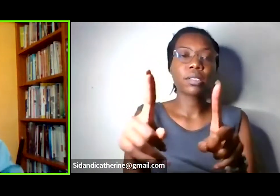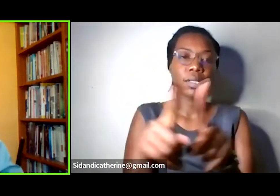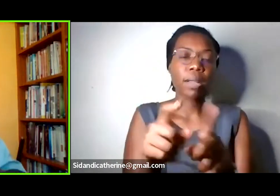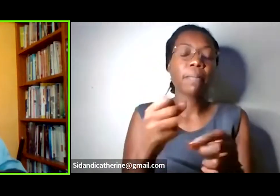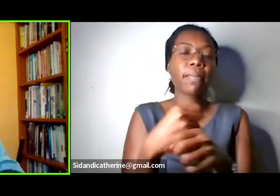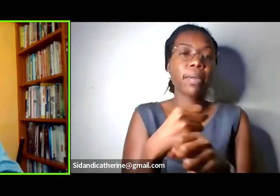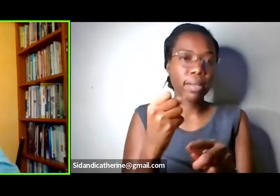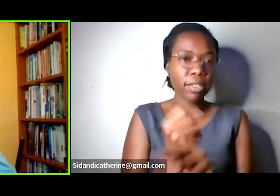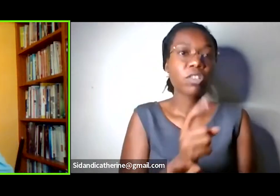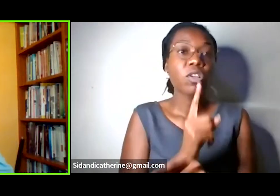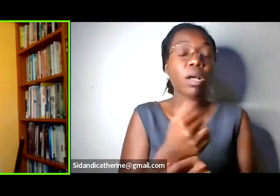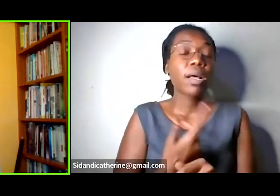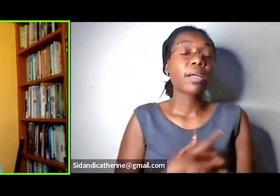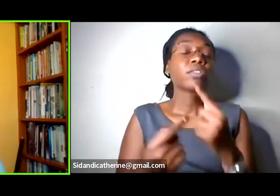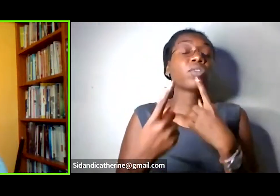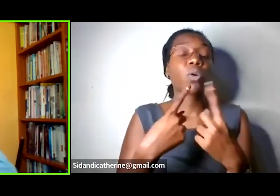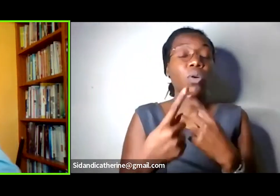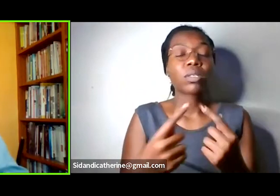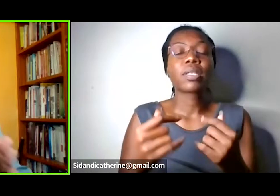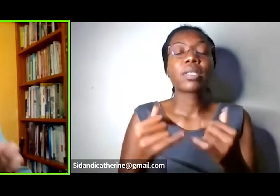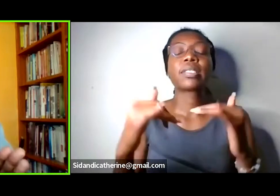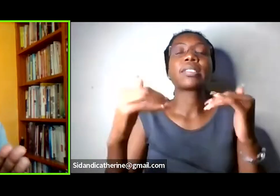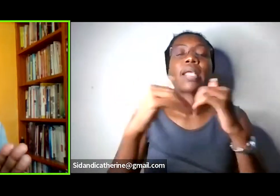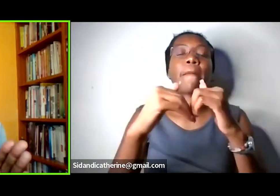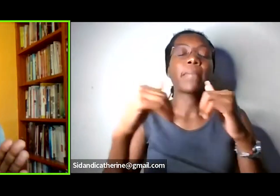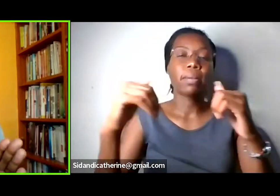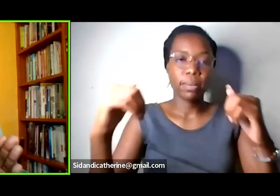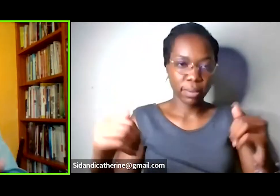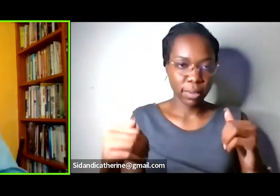for now, and just to allow questions, Richie.